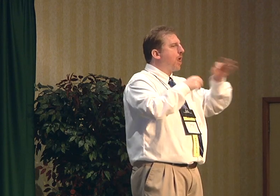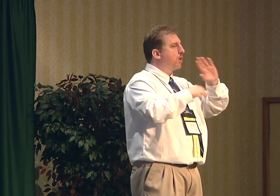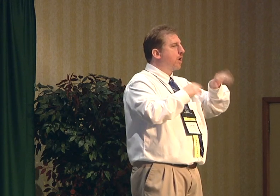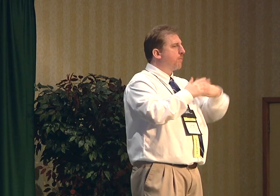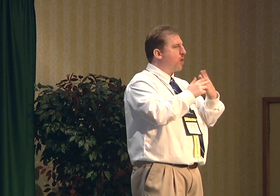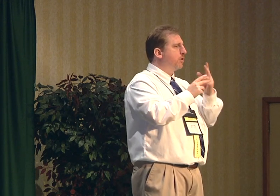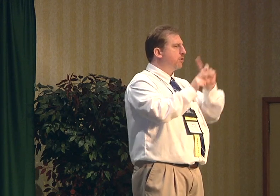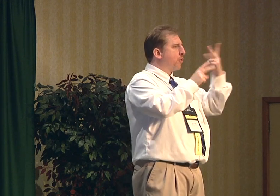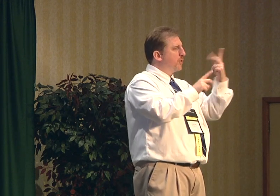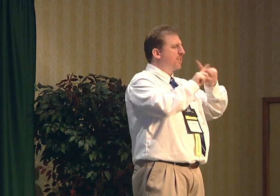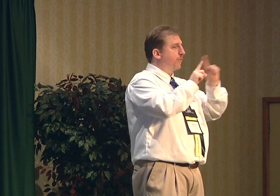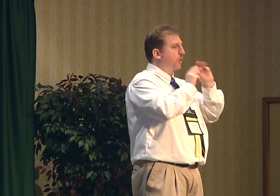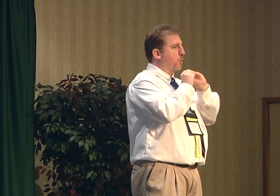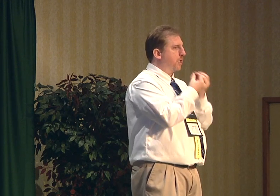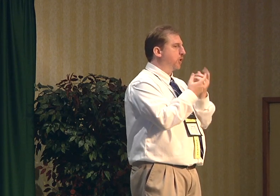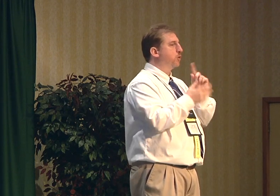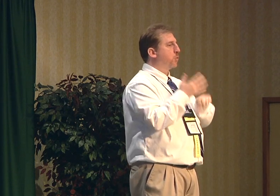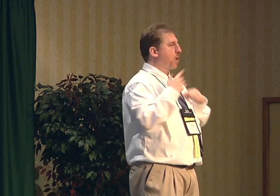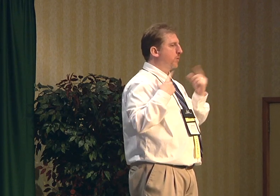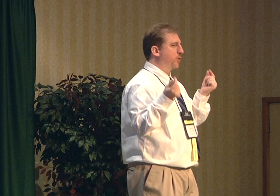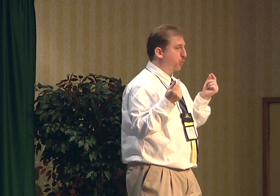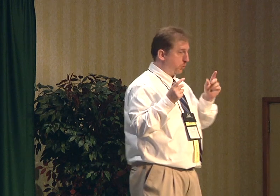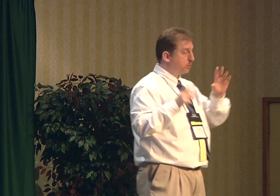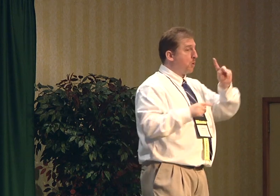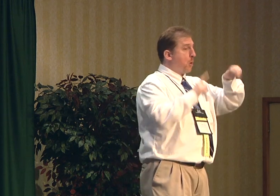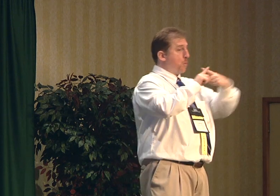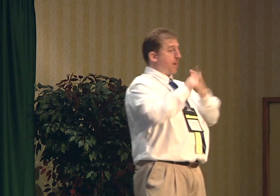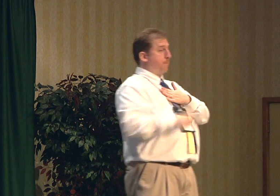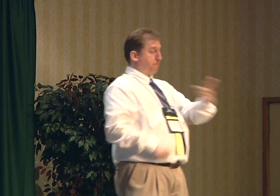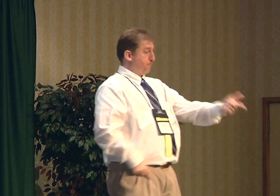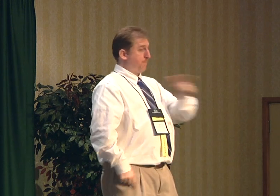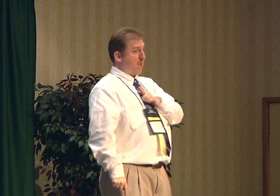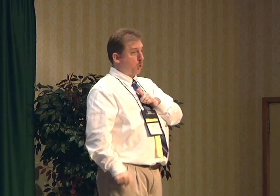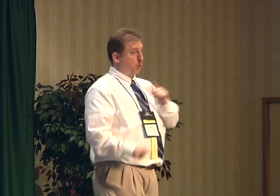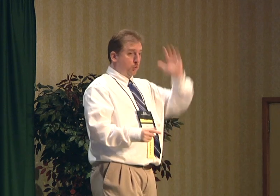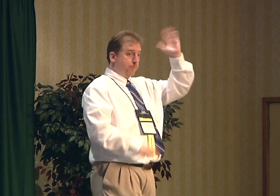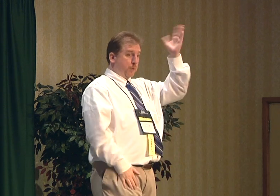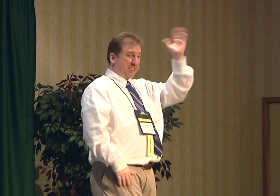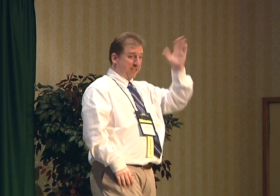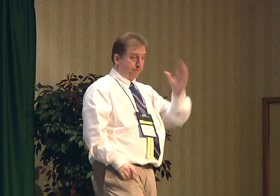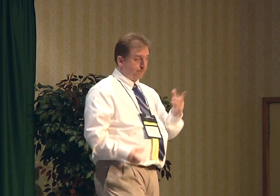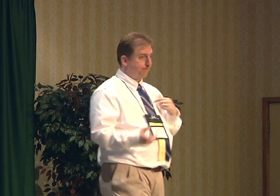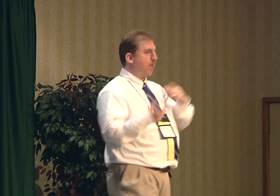We were trying to explain about the three different organizations and what we do. And when it came my turn to